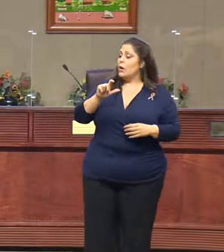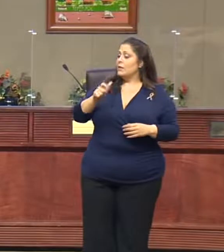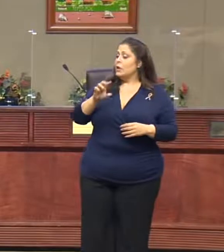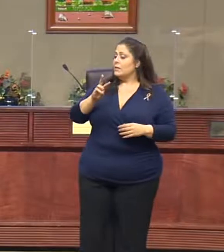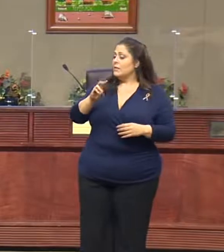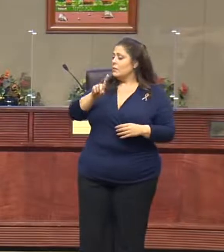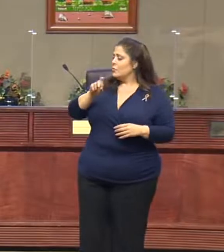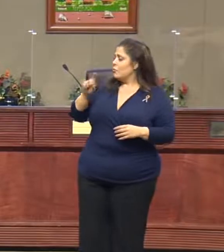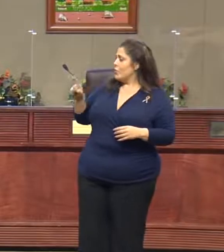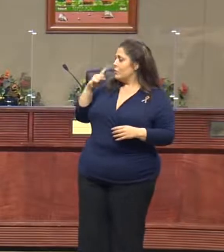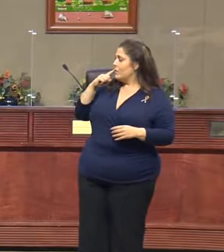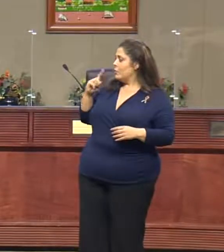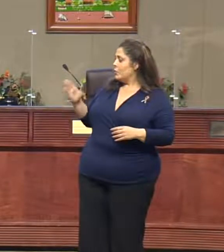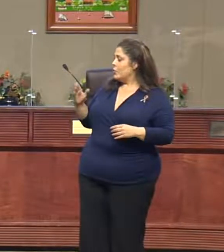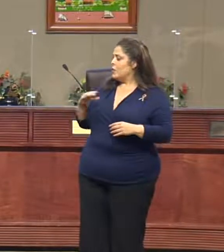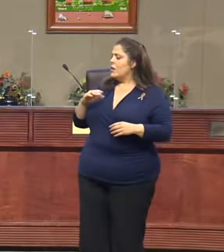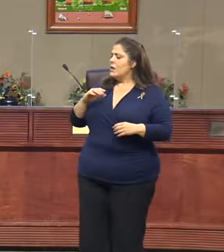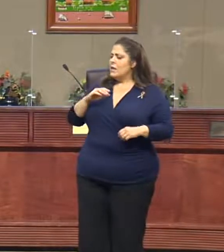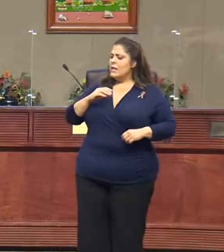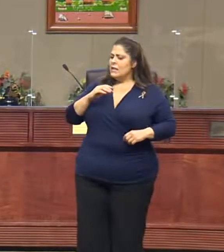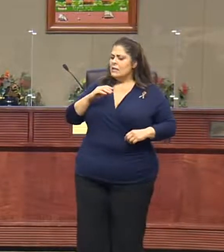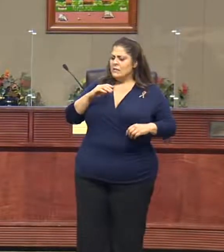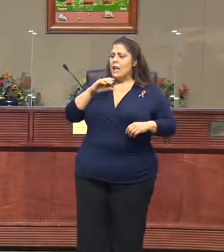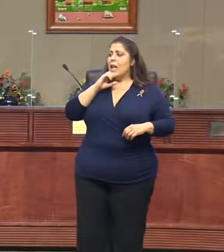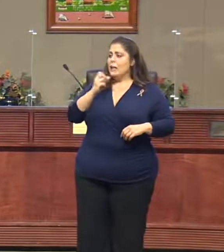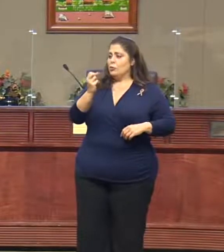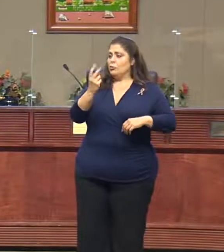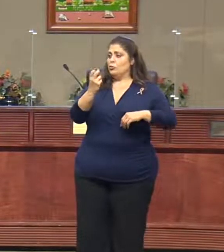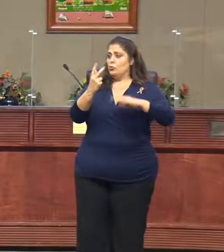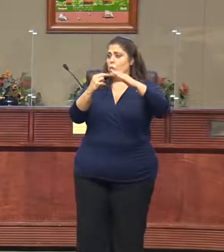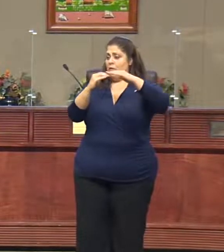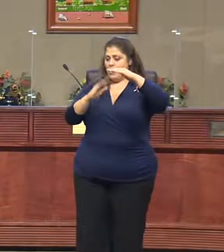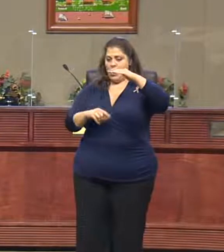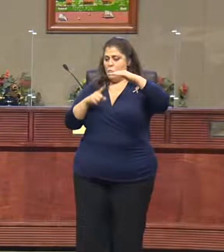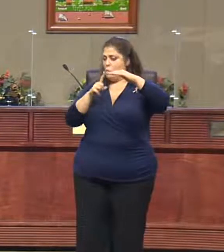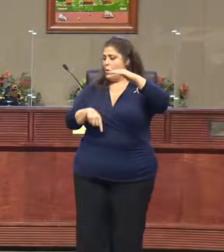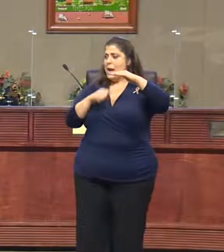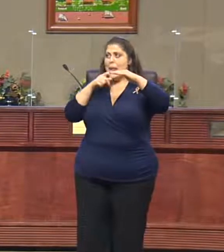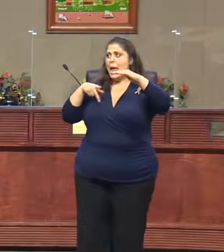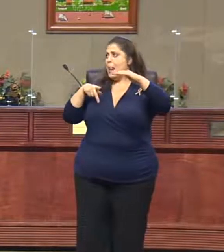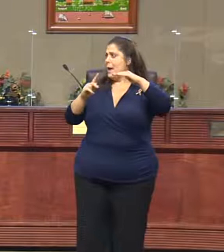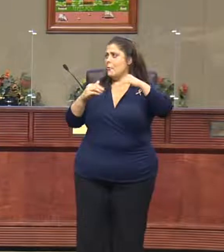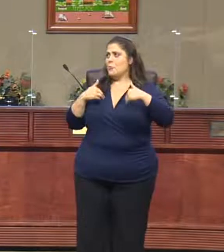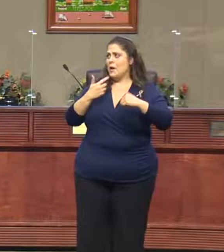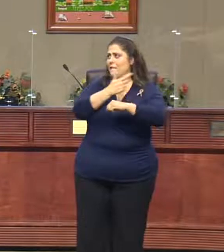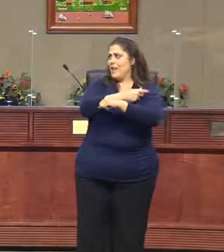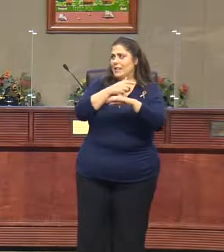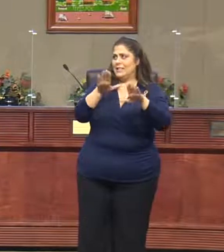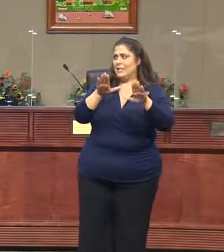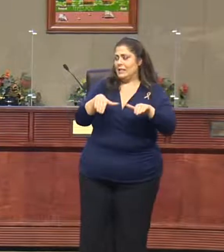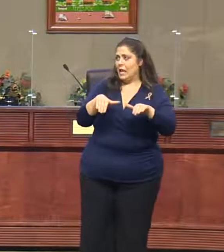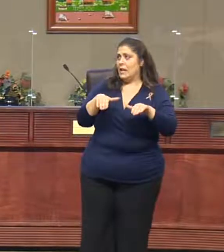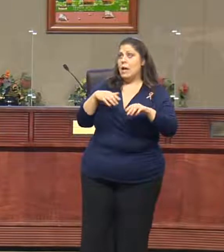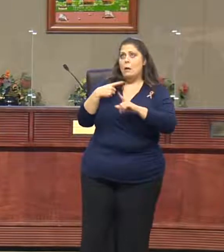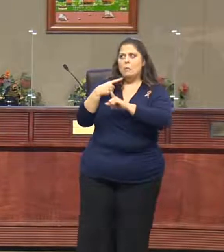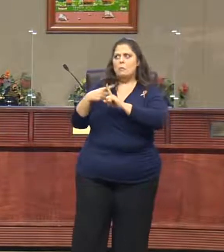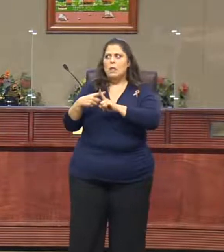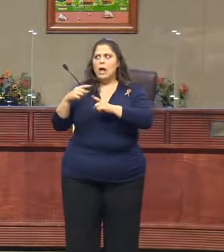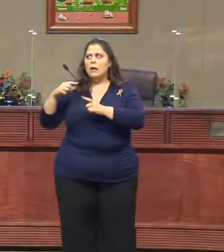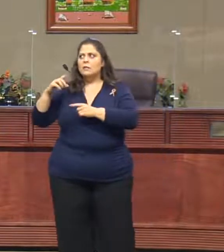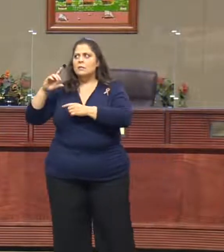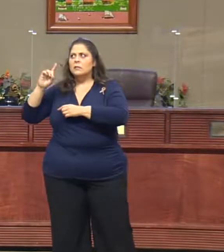Pino. With children under 12 not even eligible for a vaccine and the Delta variant going around, it's possible one of the